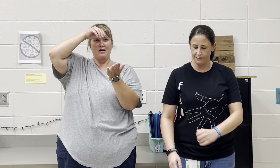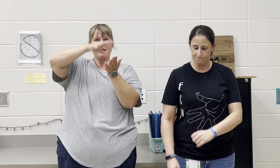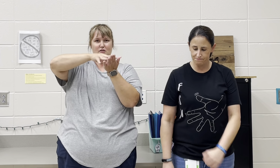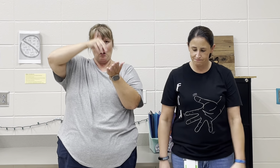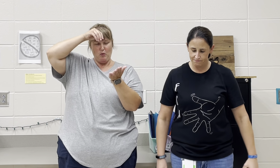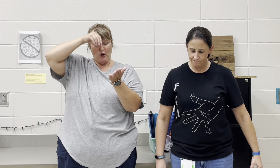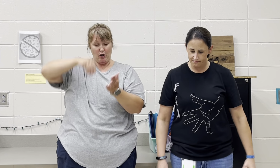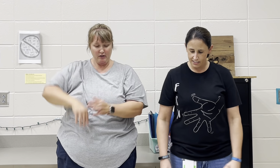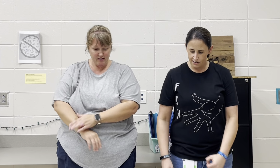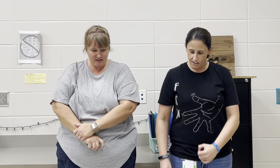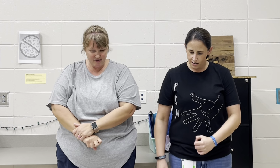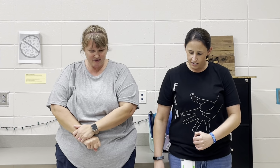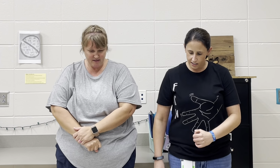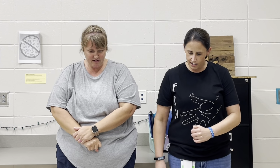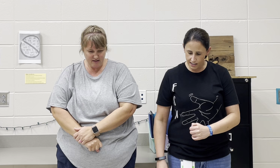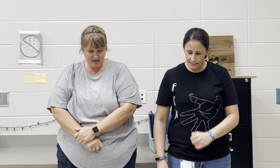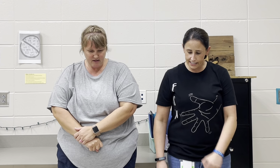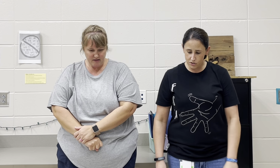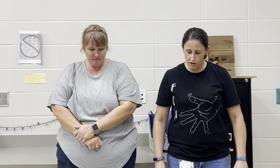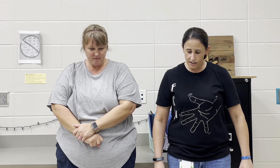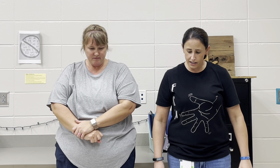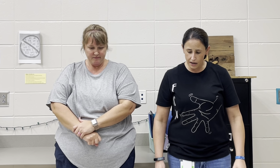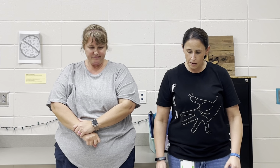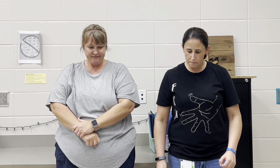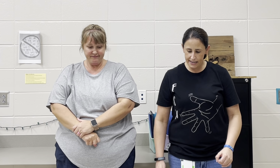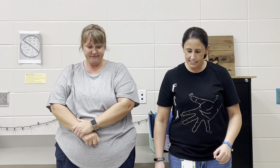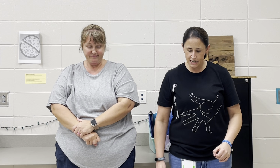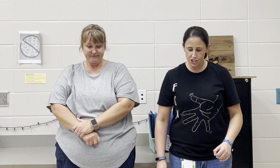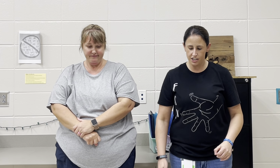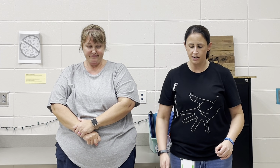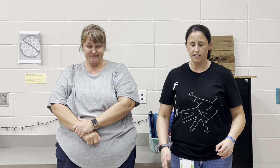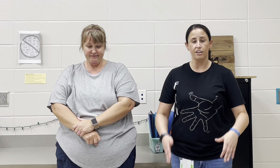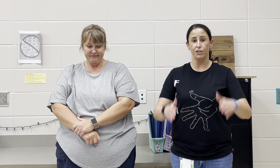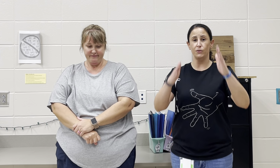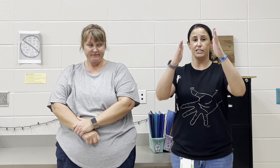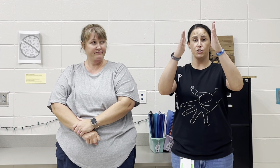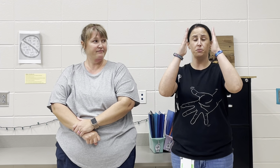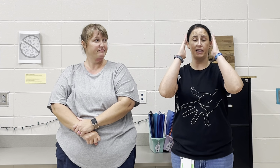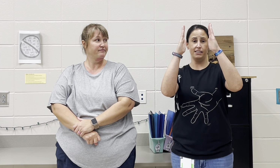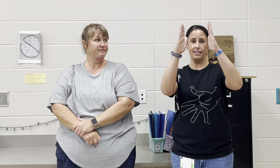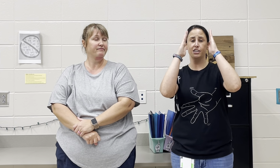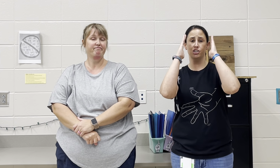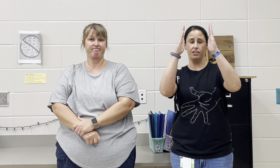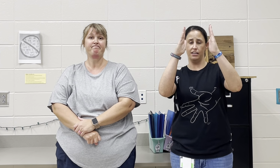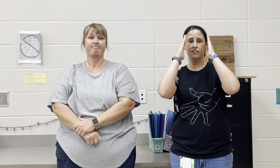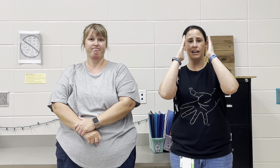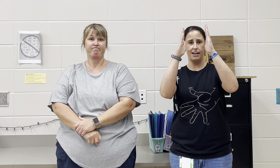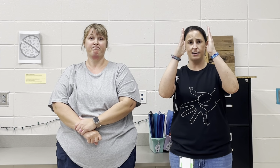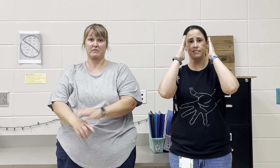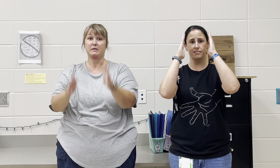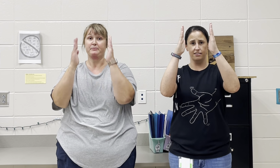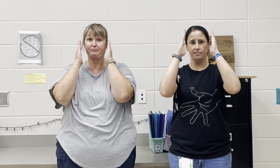So learn. The next one, pay attention. You need to pay attention in class.